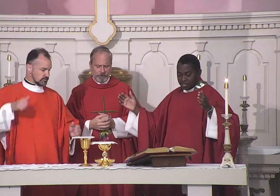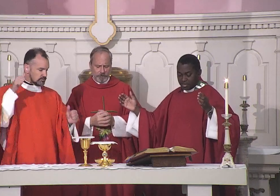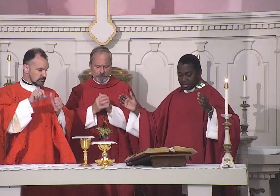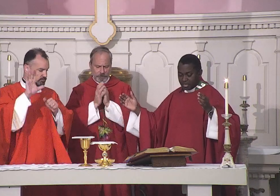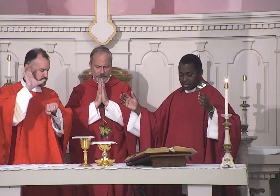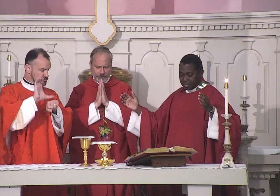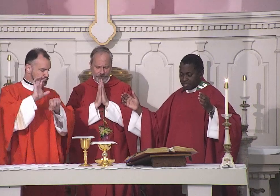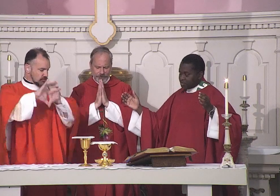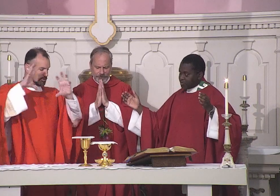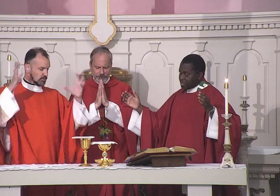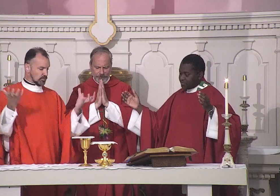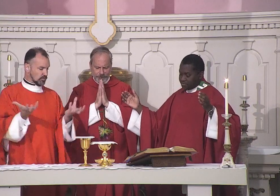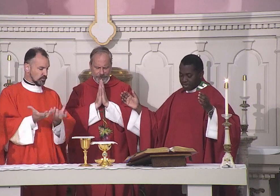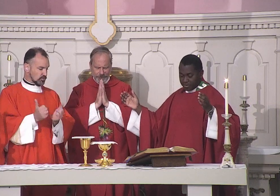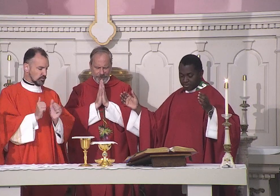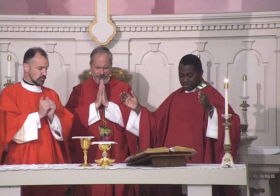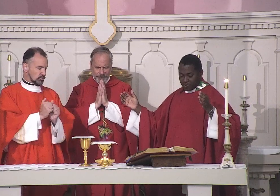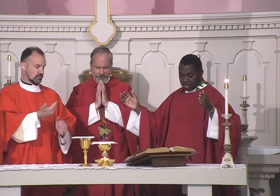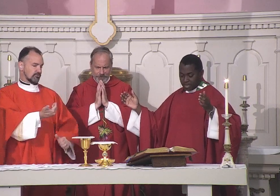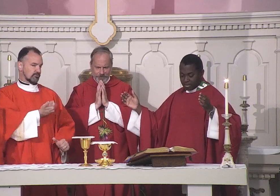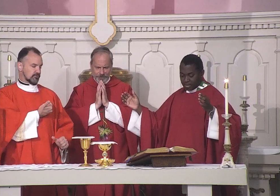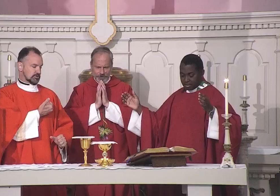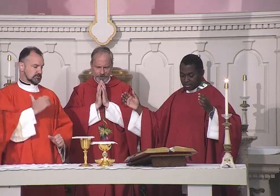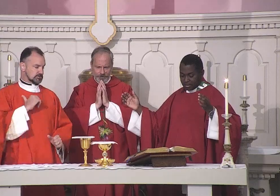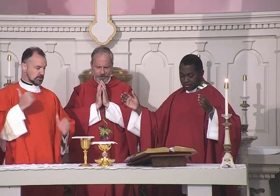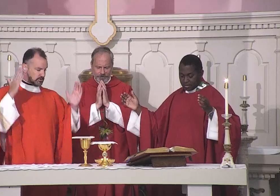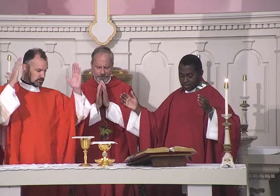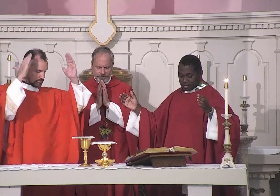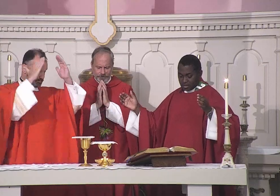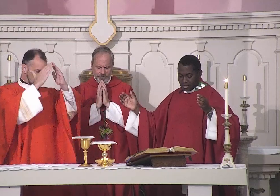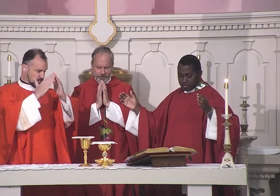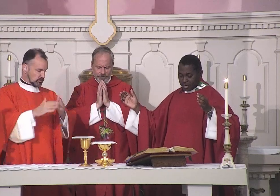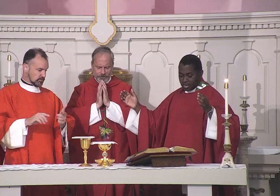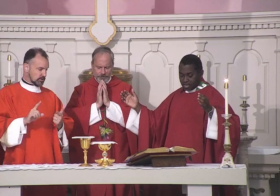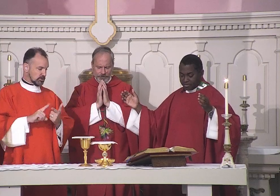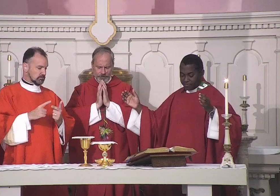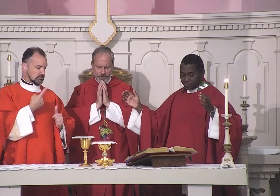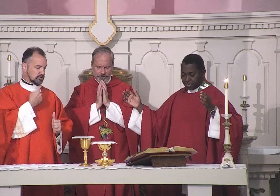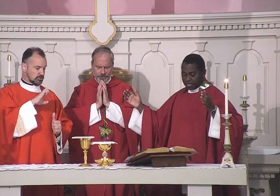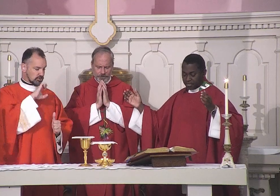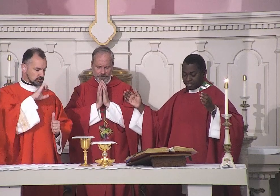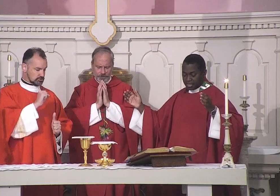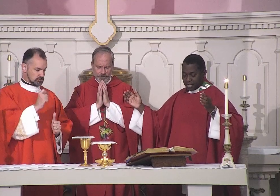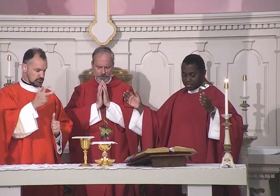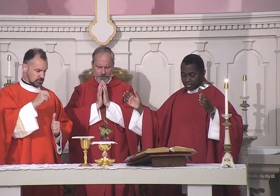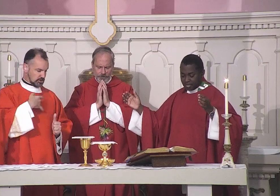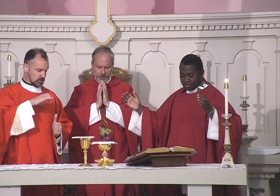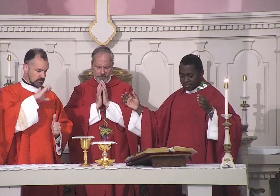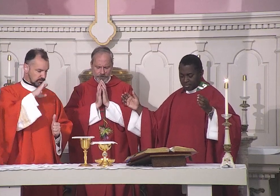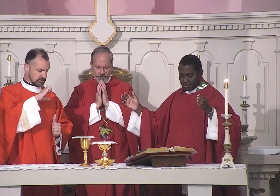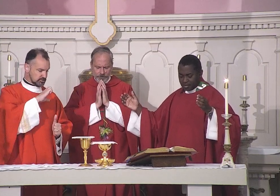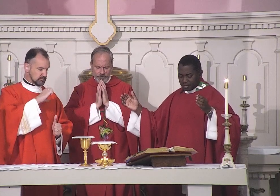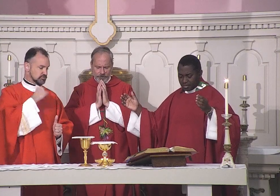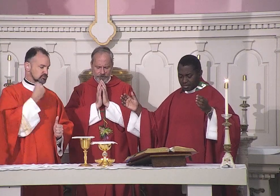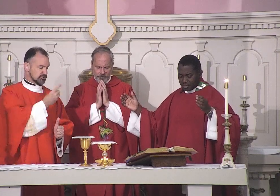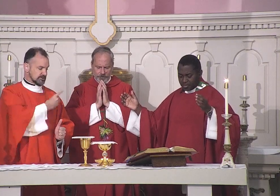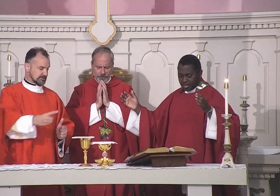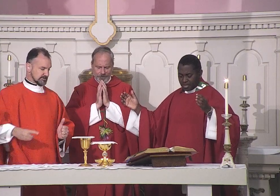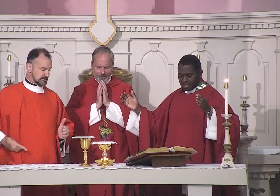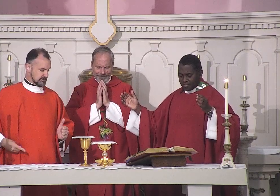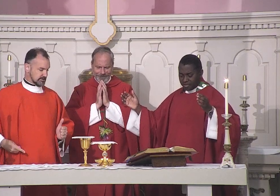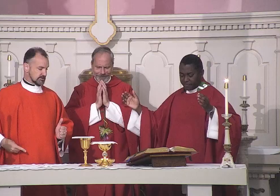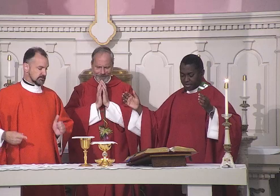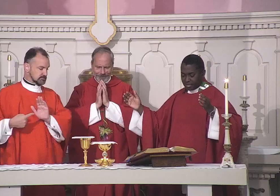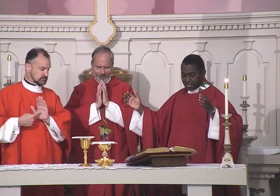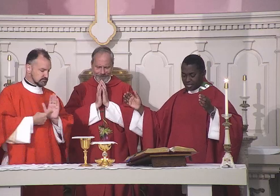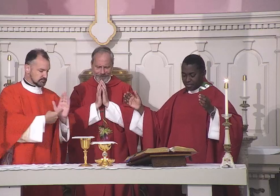Remember, Lord, your church spread throughout the world, and bring her to the fullness of charity,